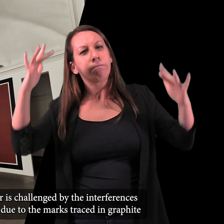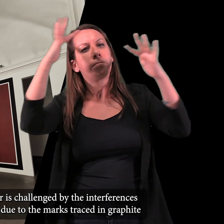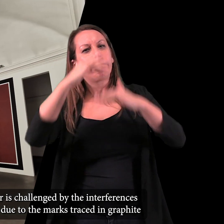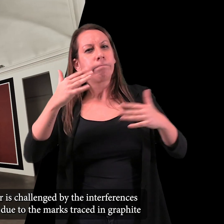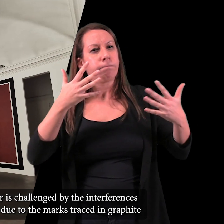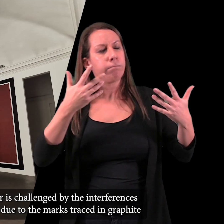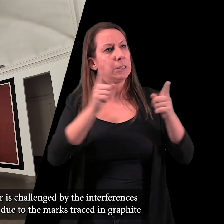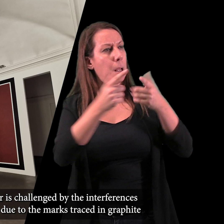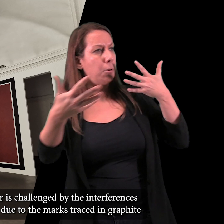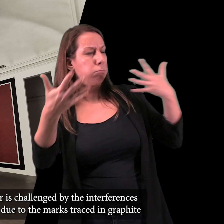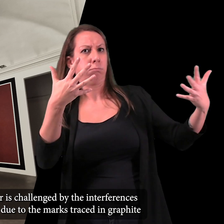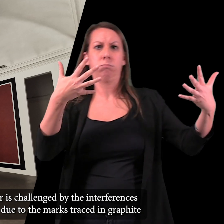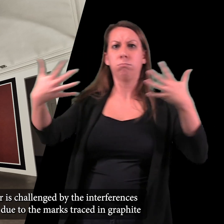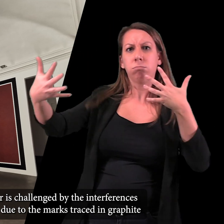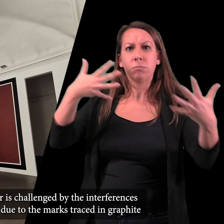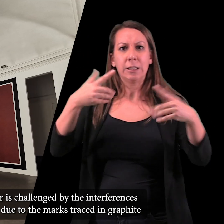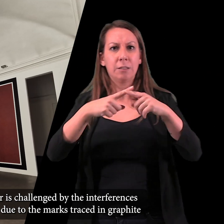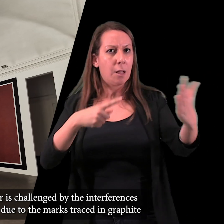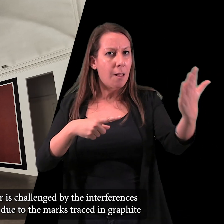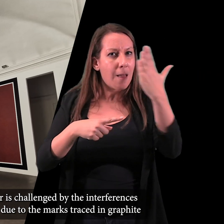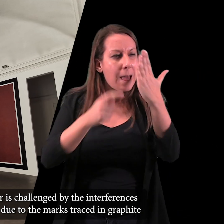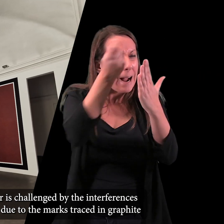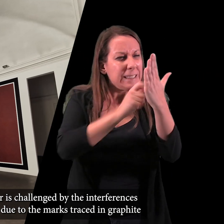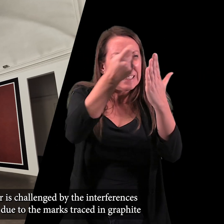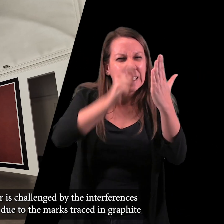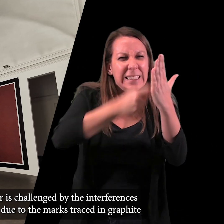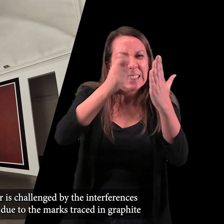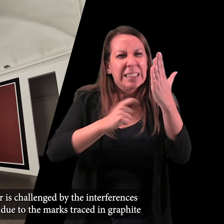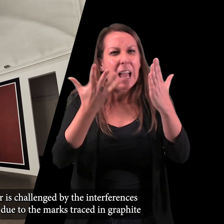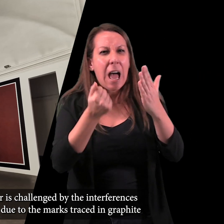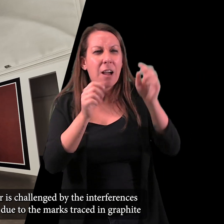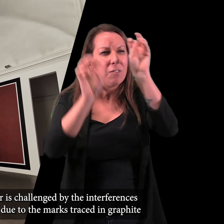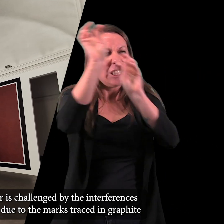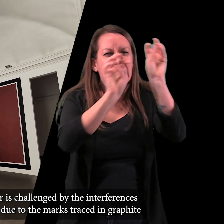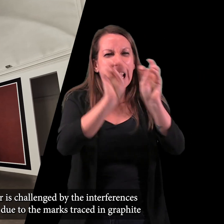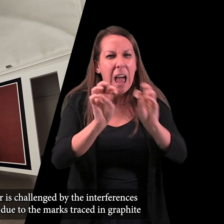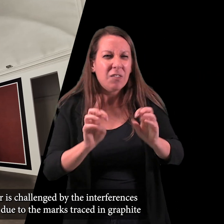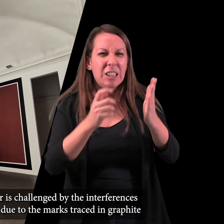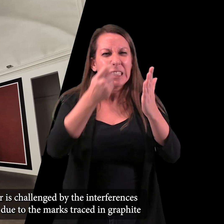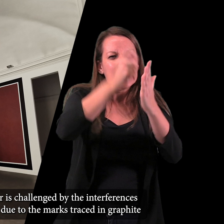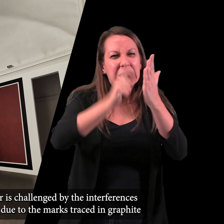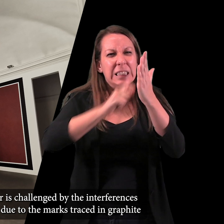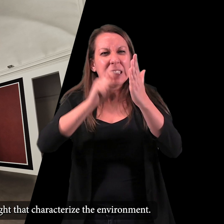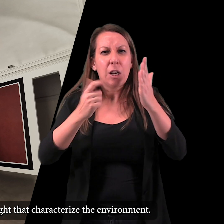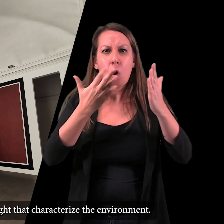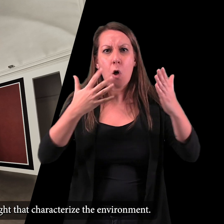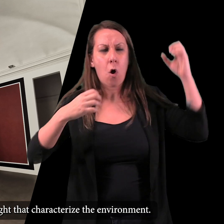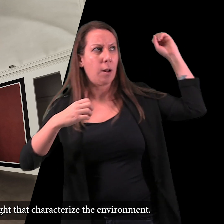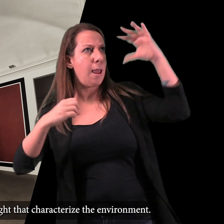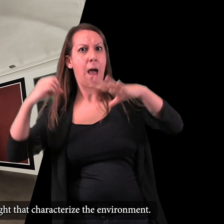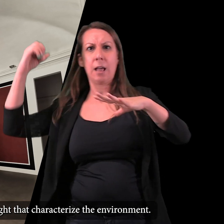the rule that generated them. The perception of color is challenged by the interferences that the